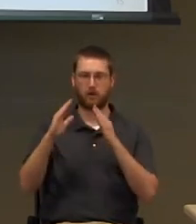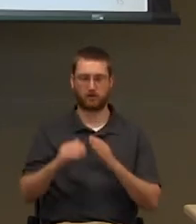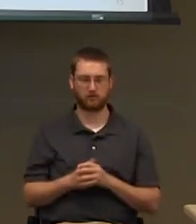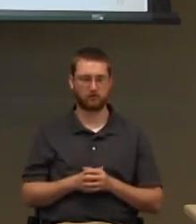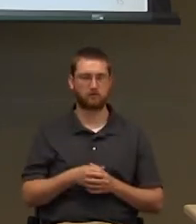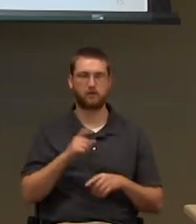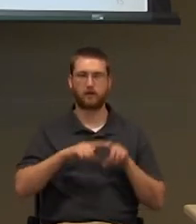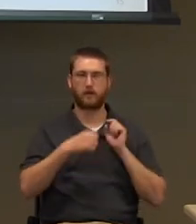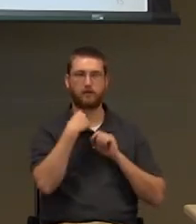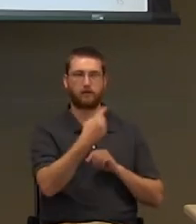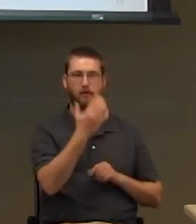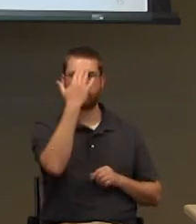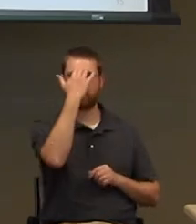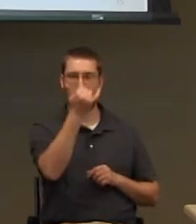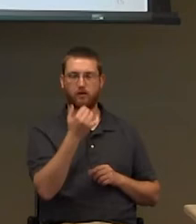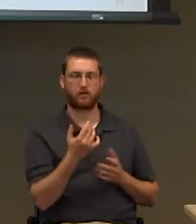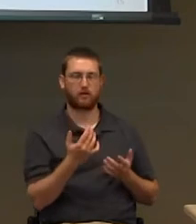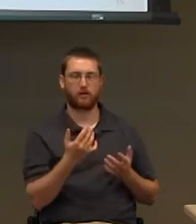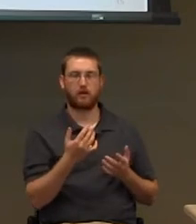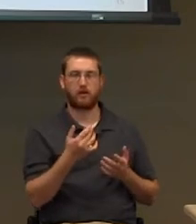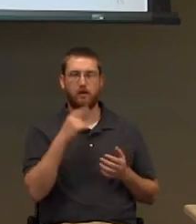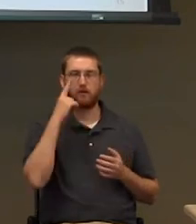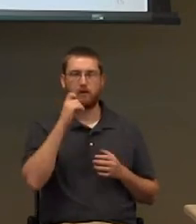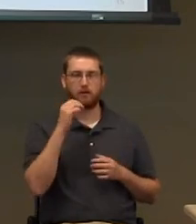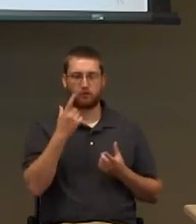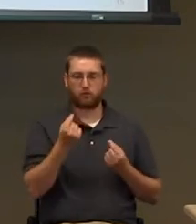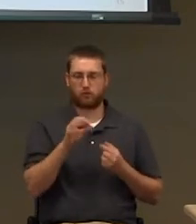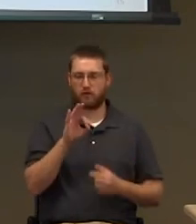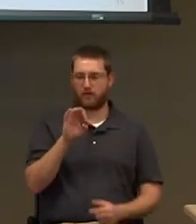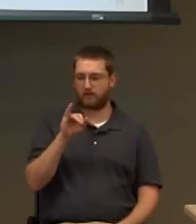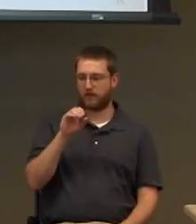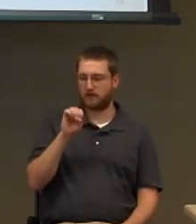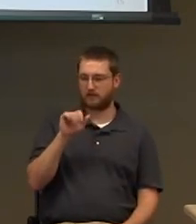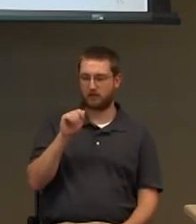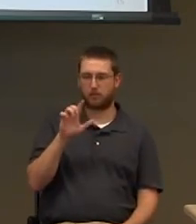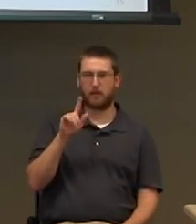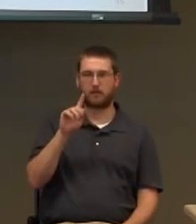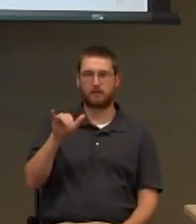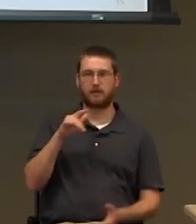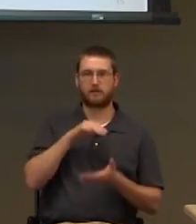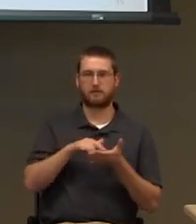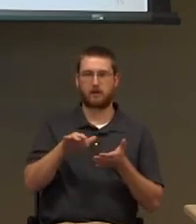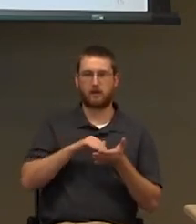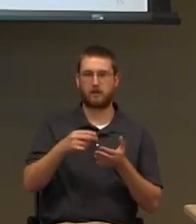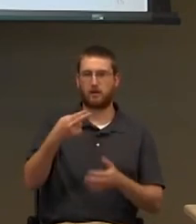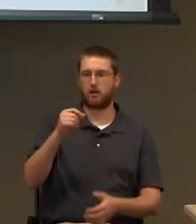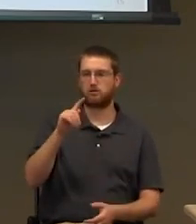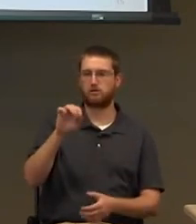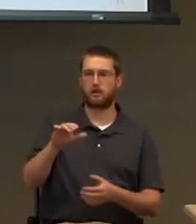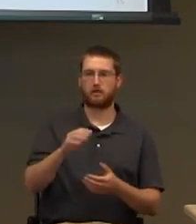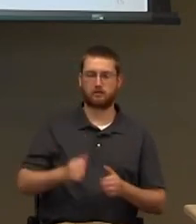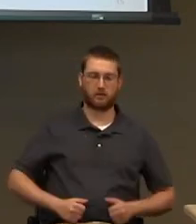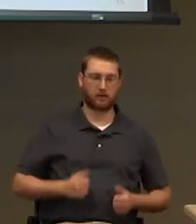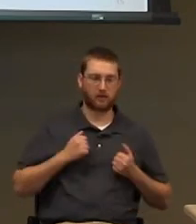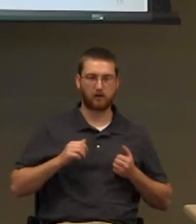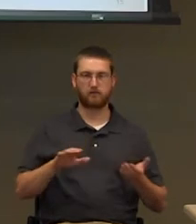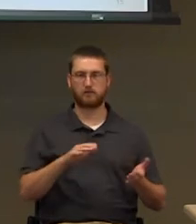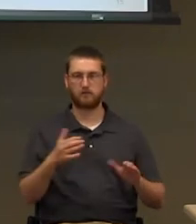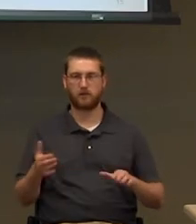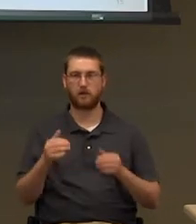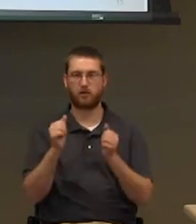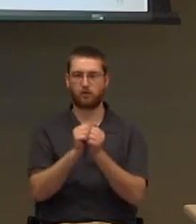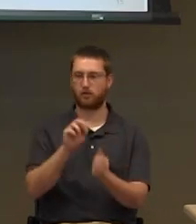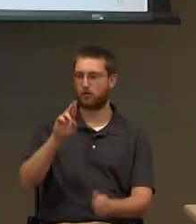know, this is the reason why you do a feasibility study, because at the end of the day is hotels live and die by occupancy rates and RevPAR, if you're familiar